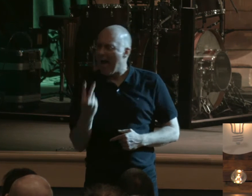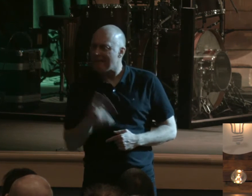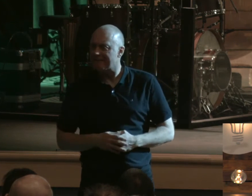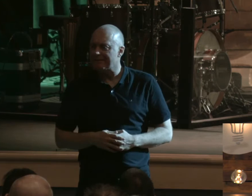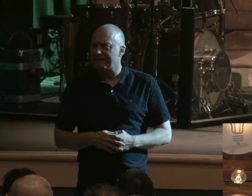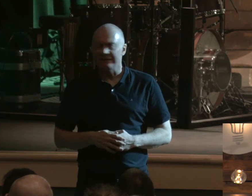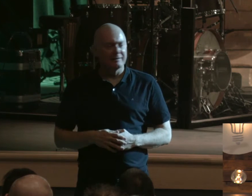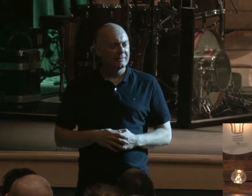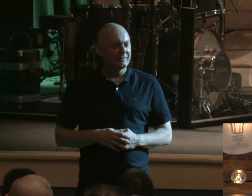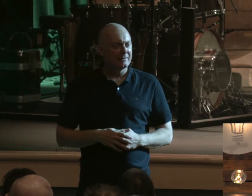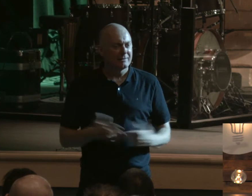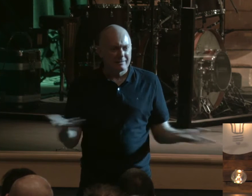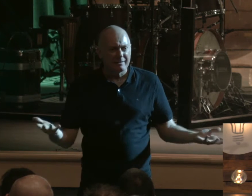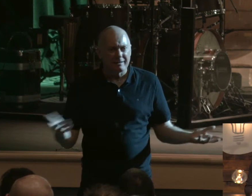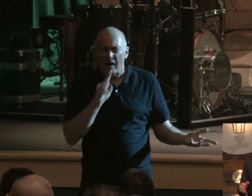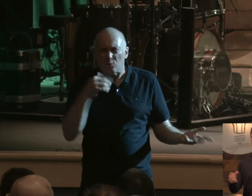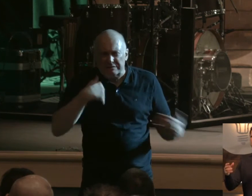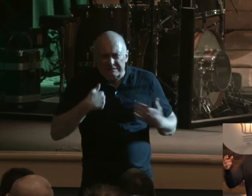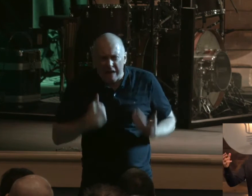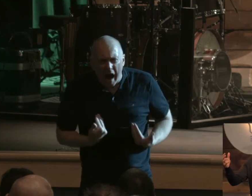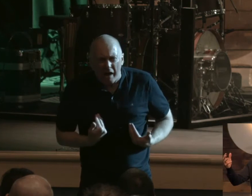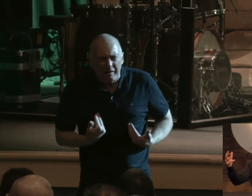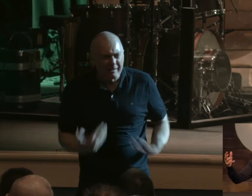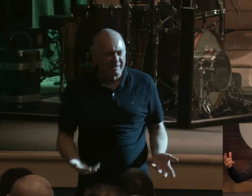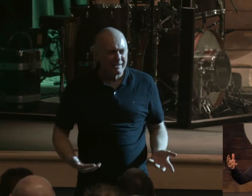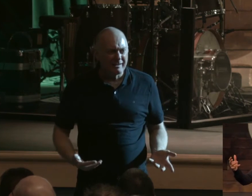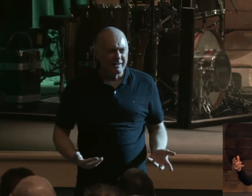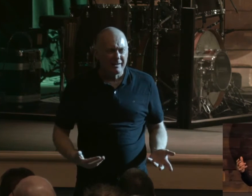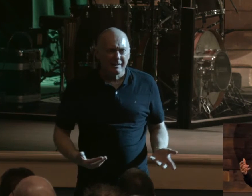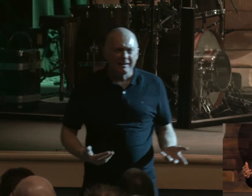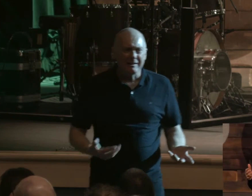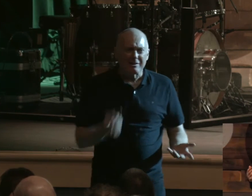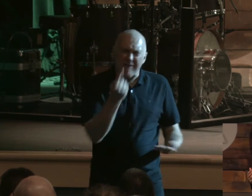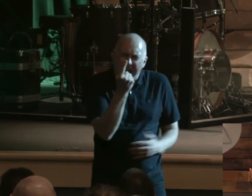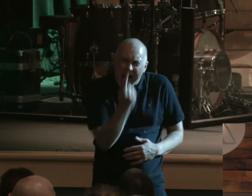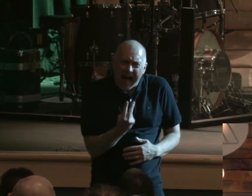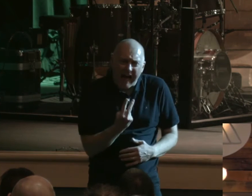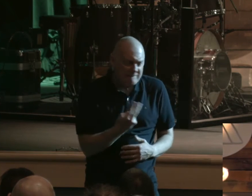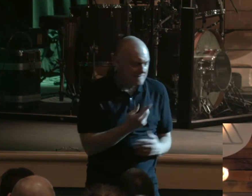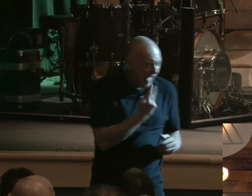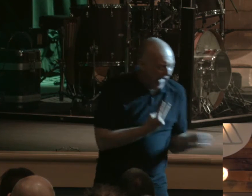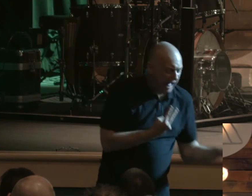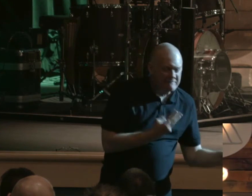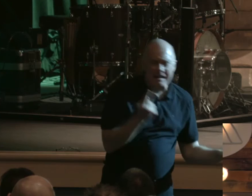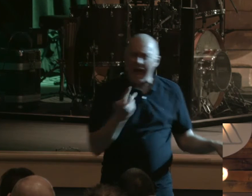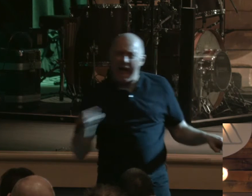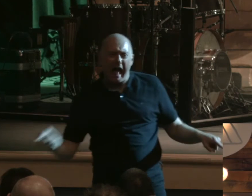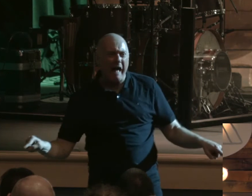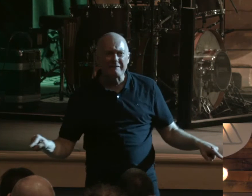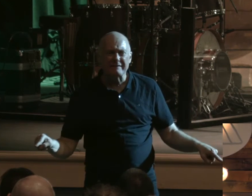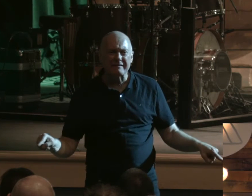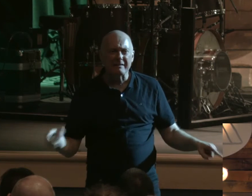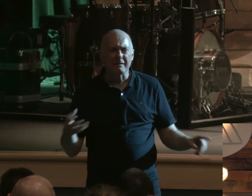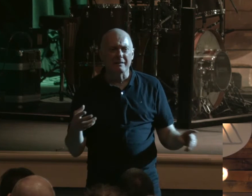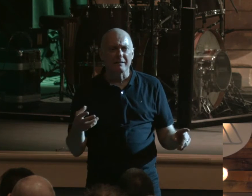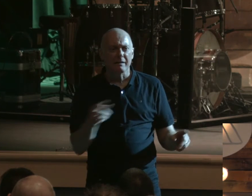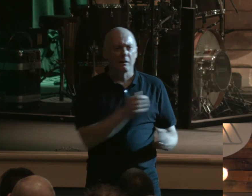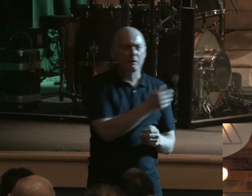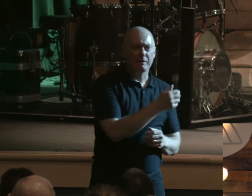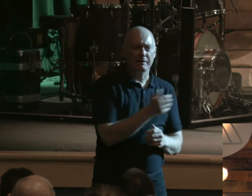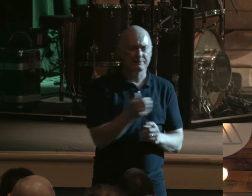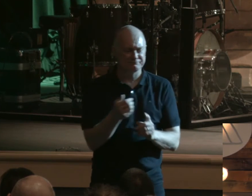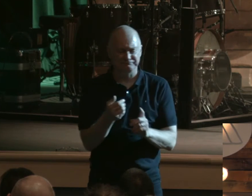Aren't you so sick and tired of getting a sense of what could be, but then falling back into the ways of the world over and over